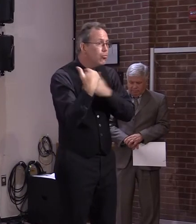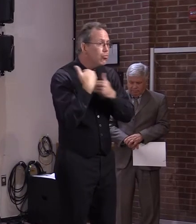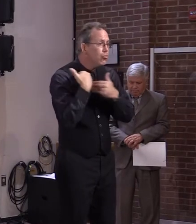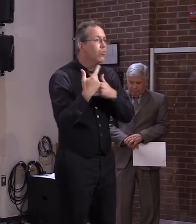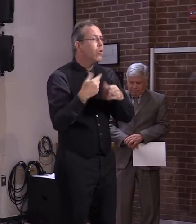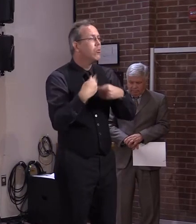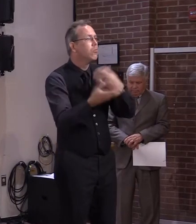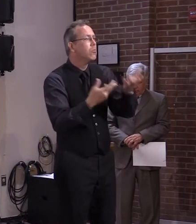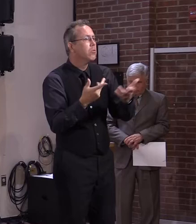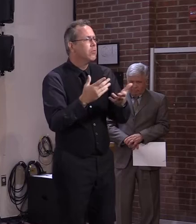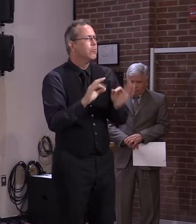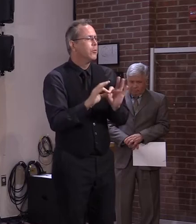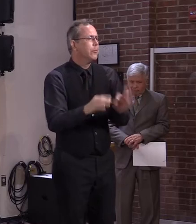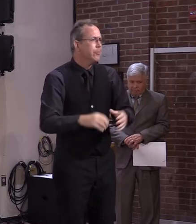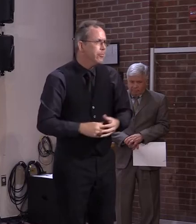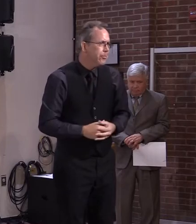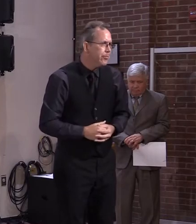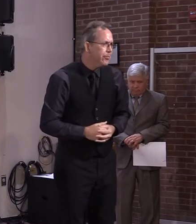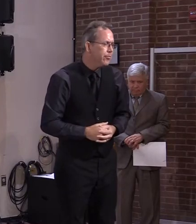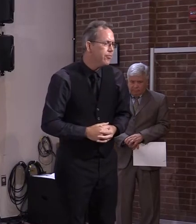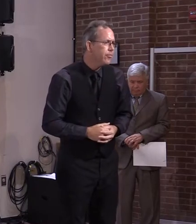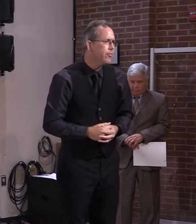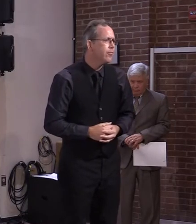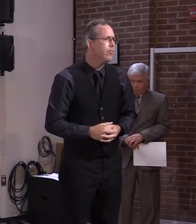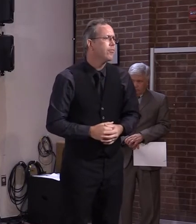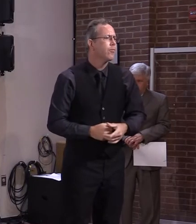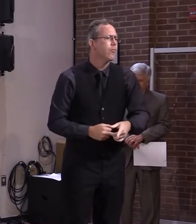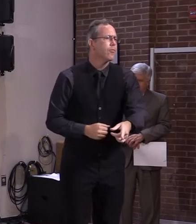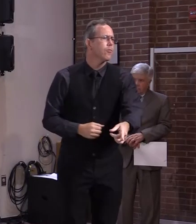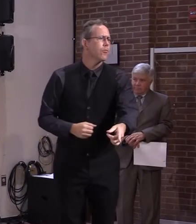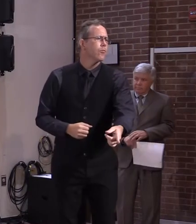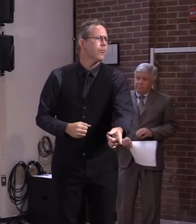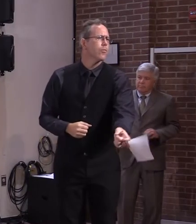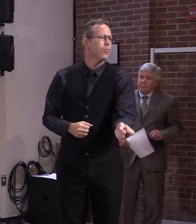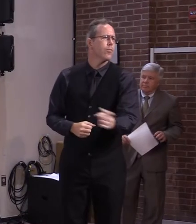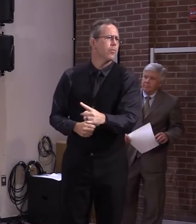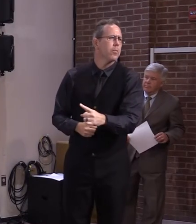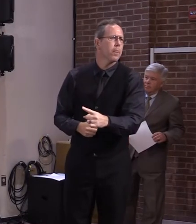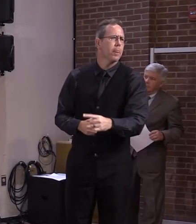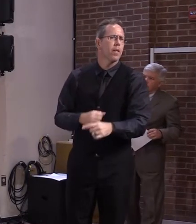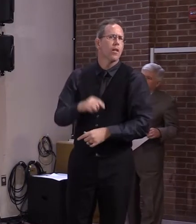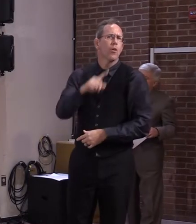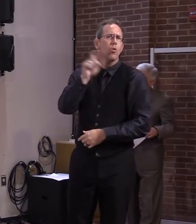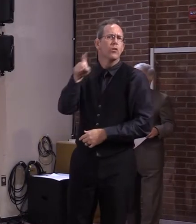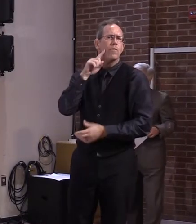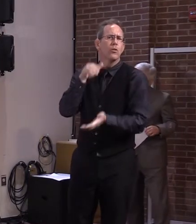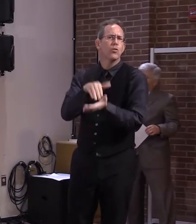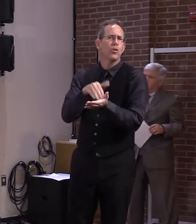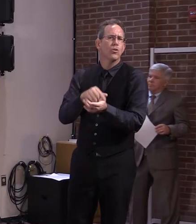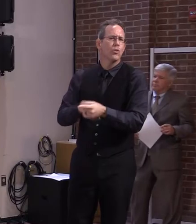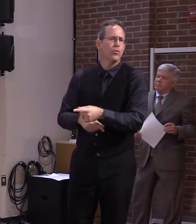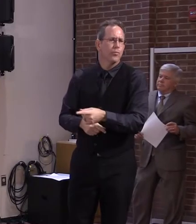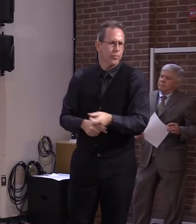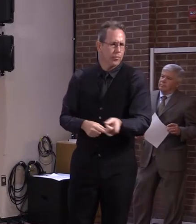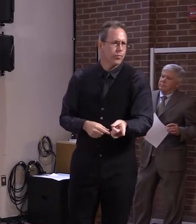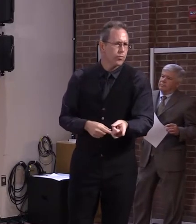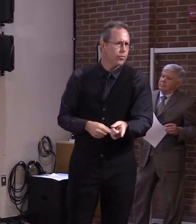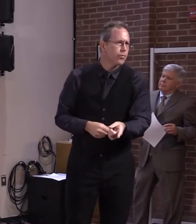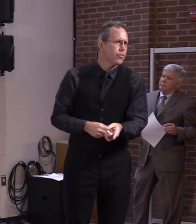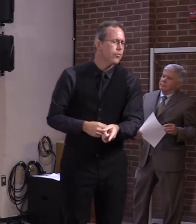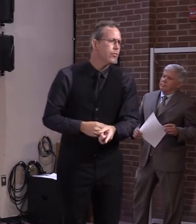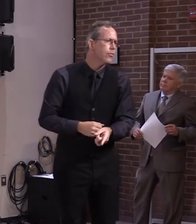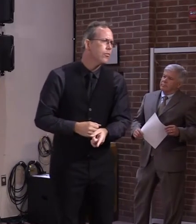Thank you, and apologies for taking so much time. I have one question for Dr. Levine as well. Dr. Levine, are you comfortable with the cessation